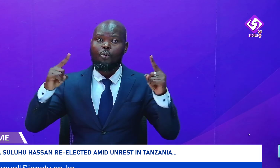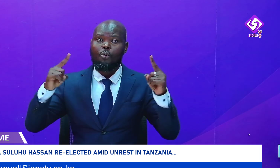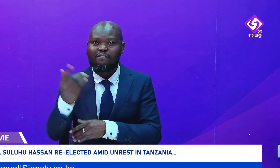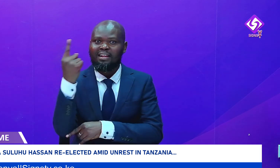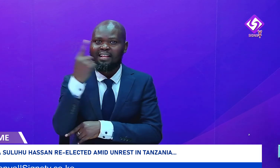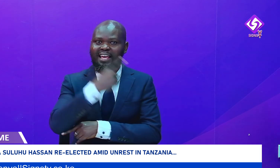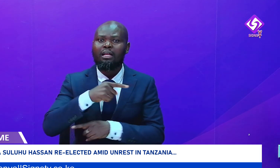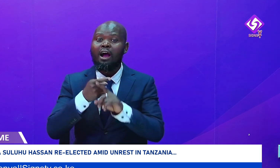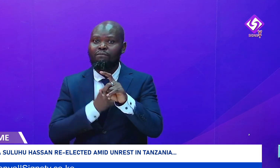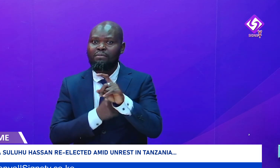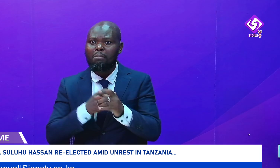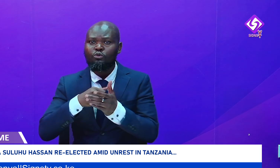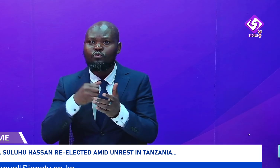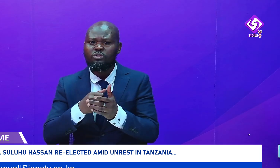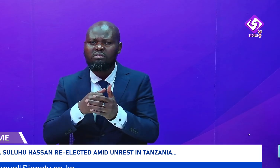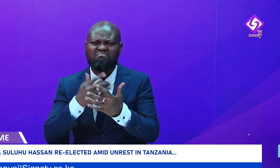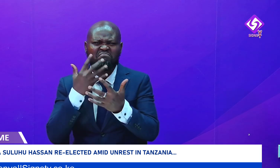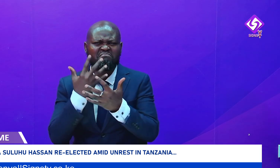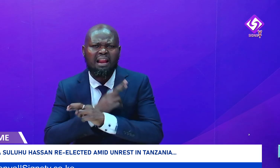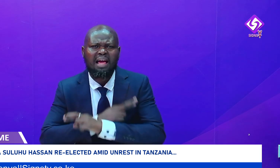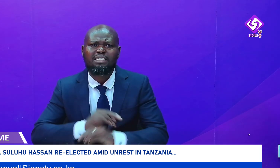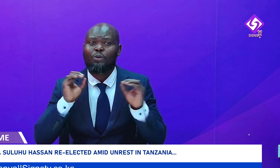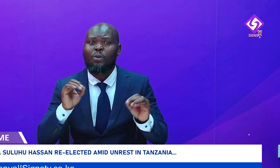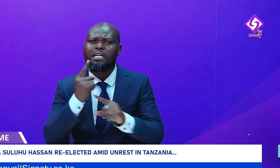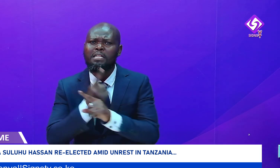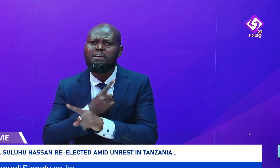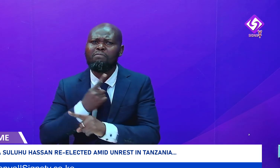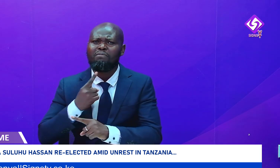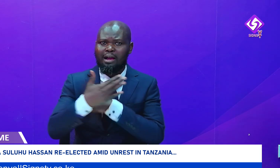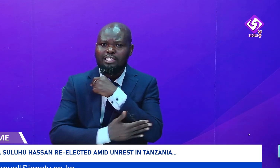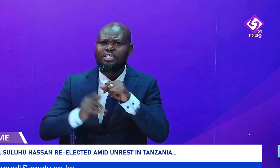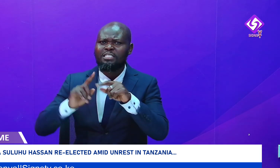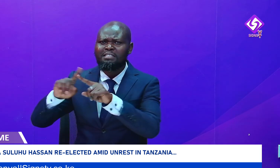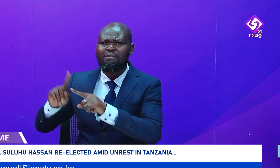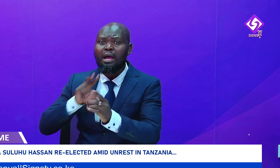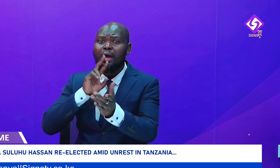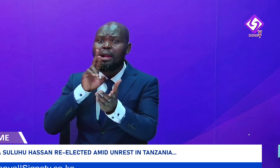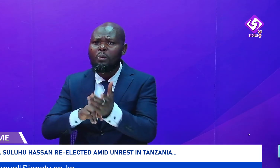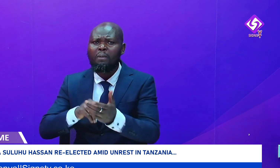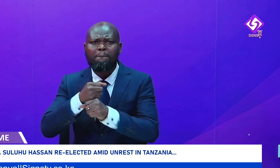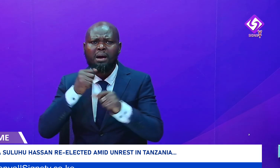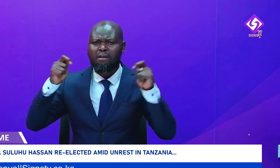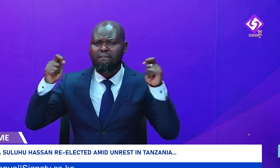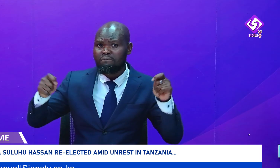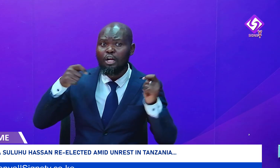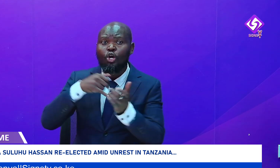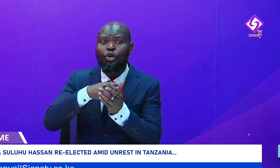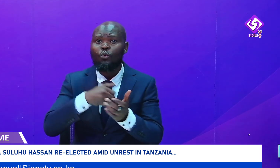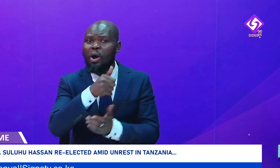came after days of tension and unrest across various parts of the country, where reports indicate that protests and clashes